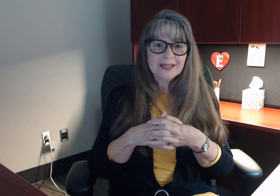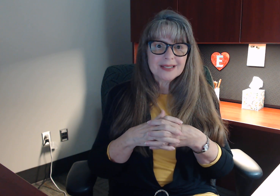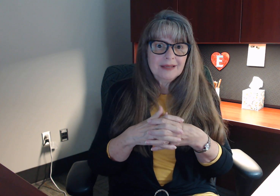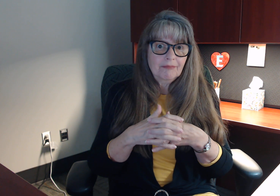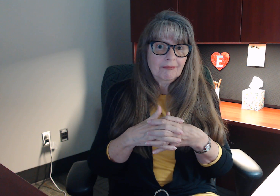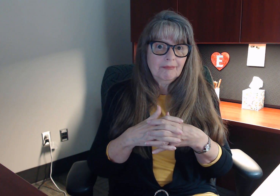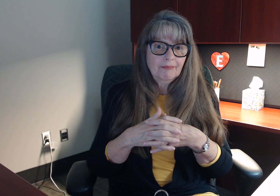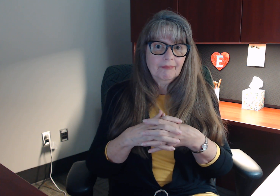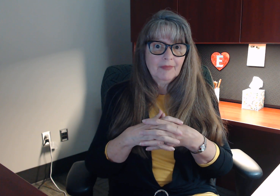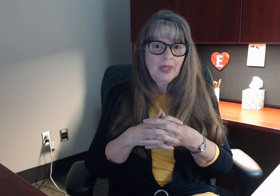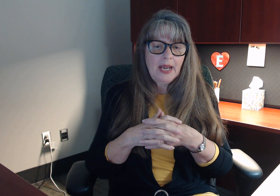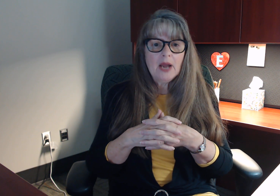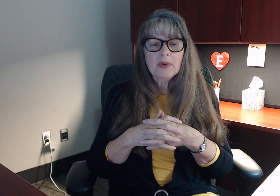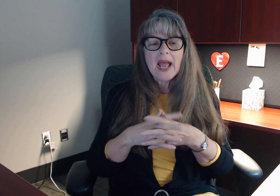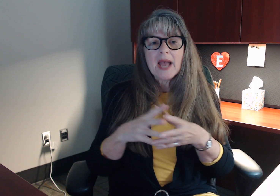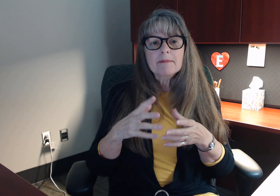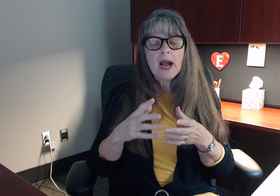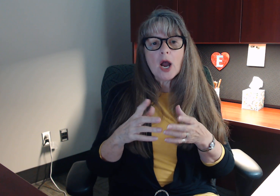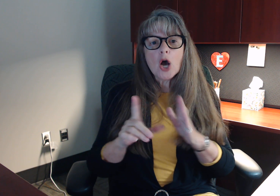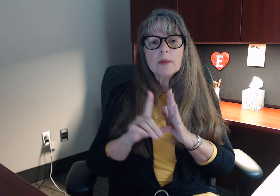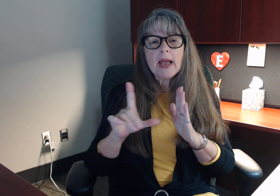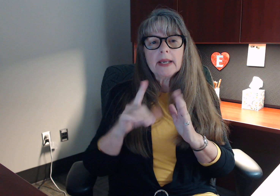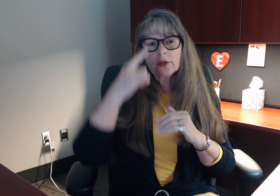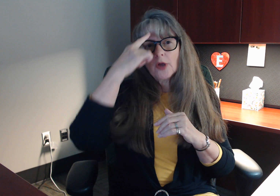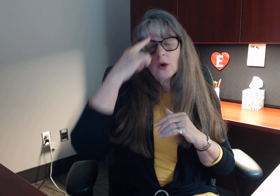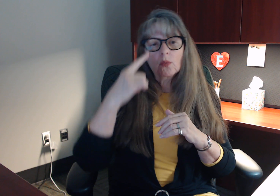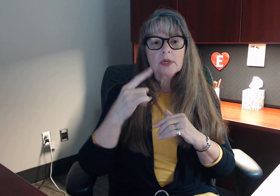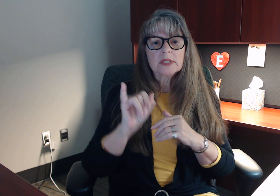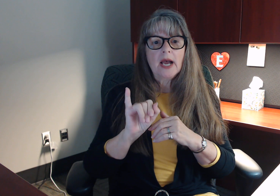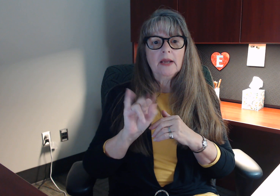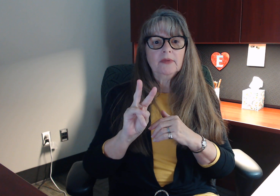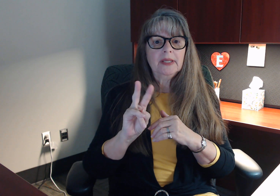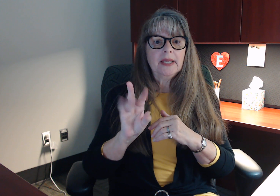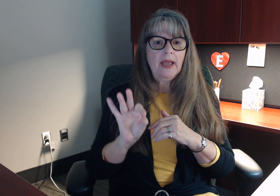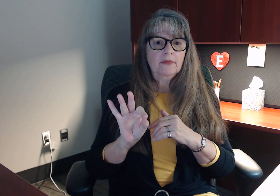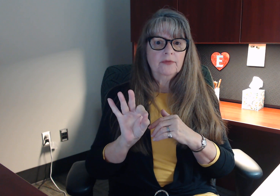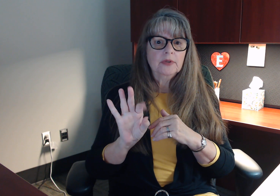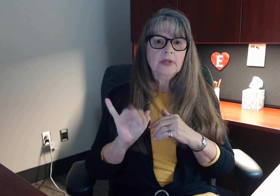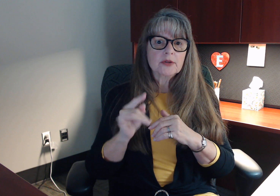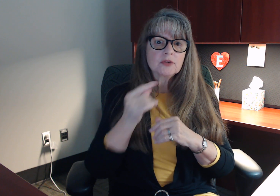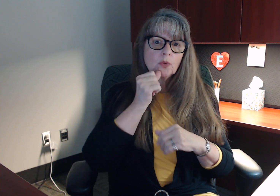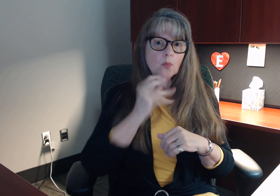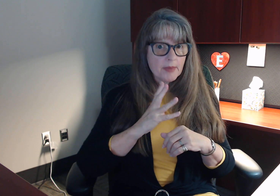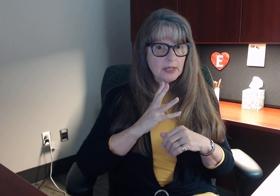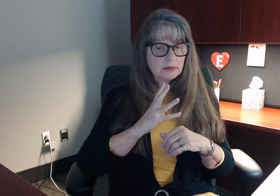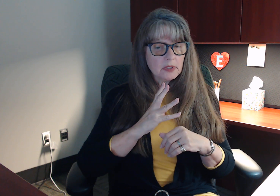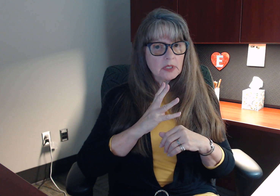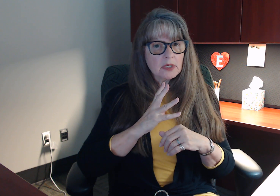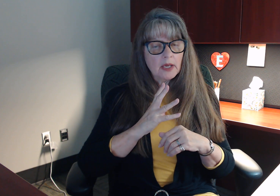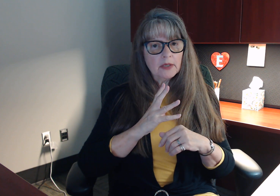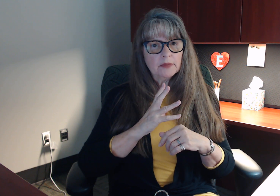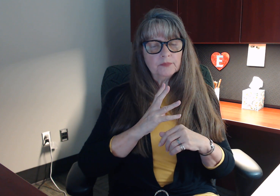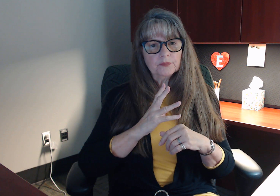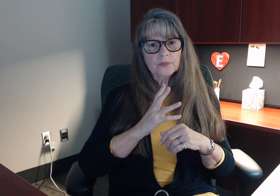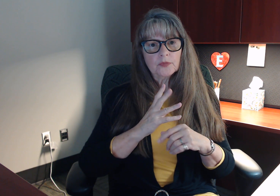fertility. And my automatic thought was IVF, and that's for women to